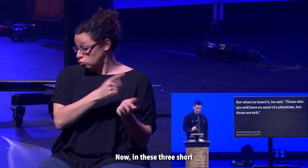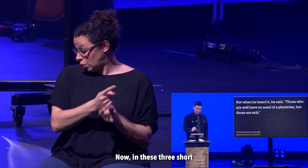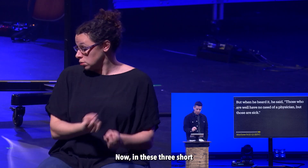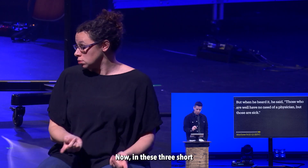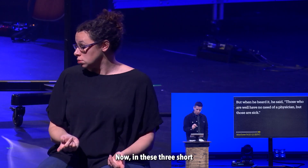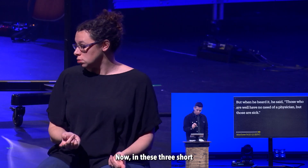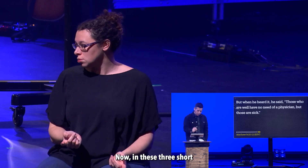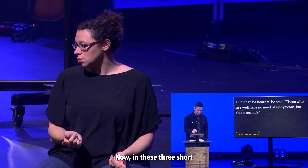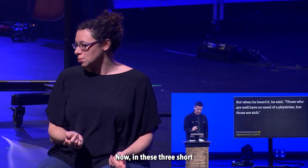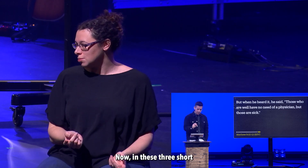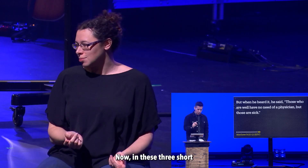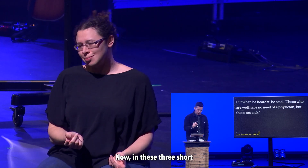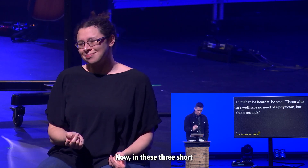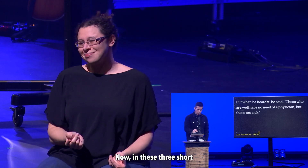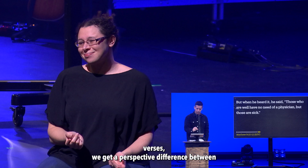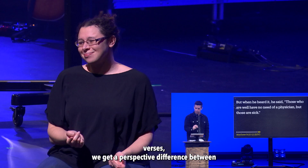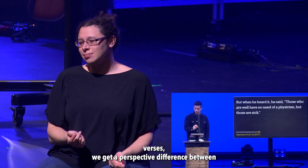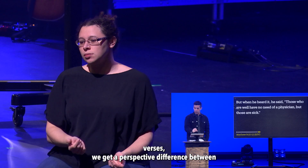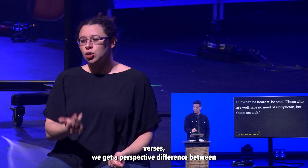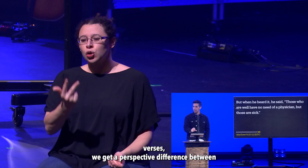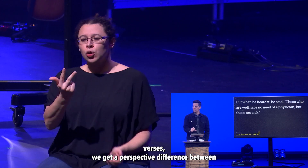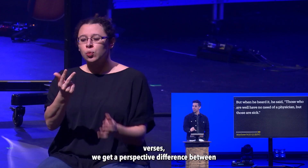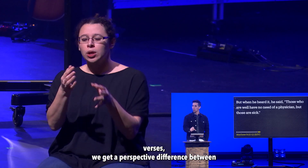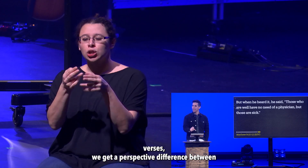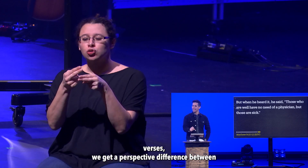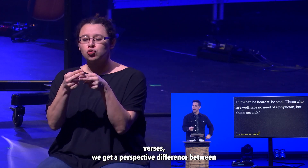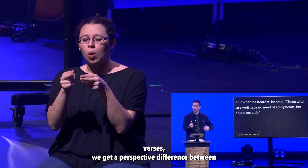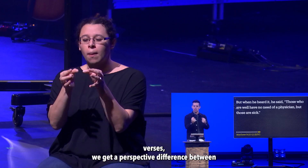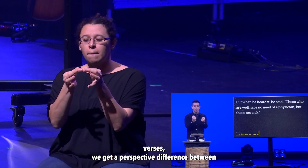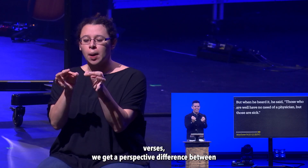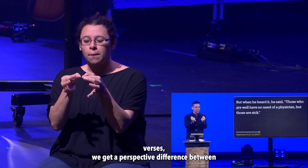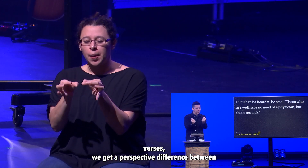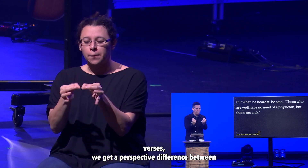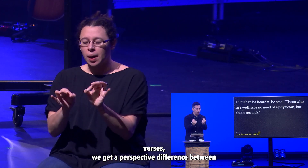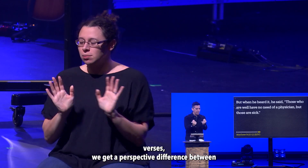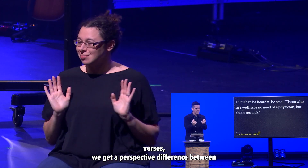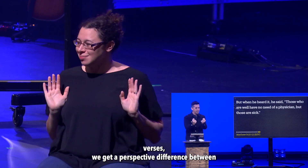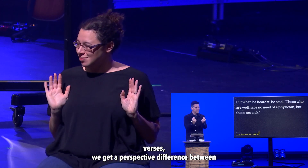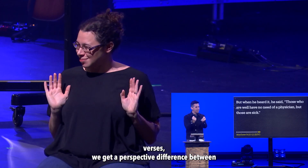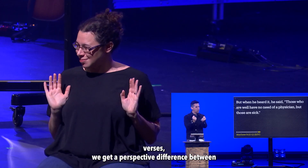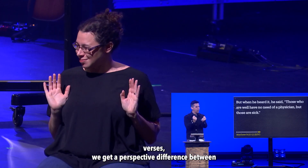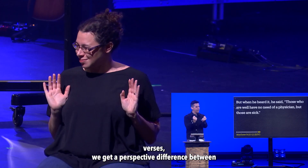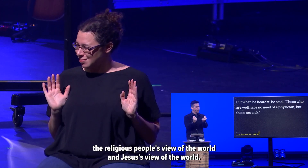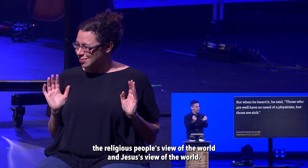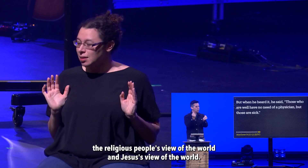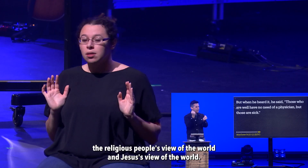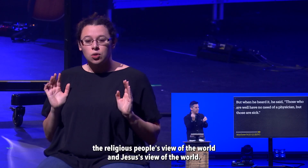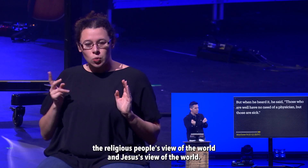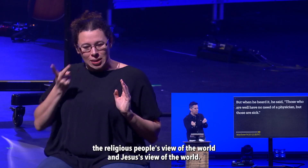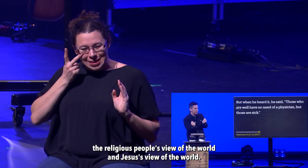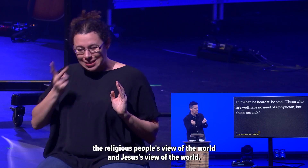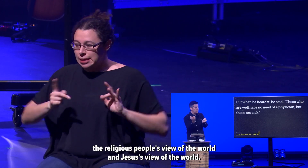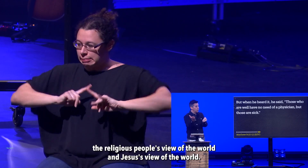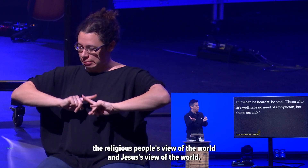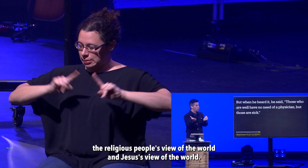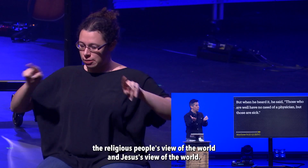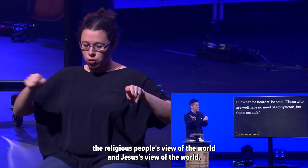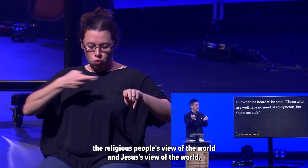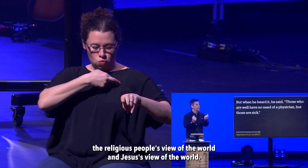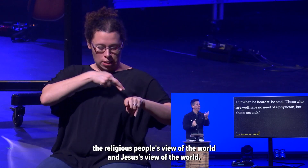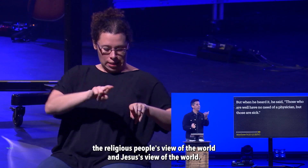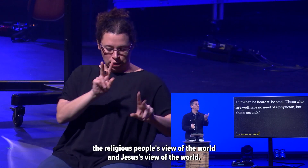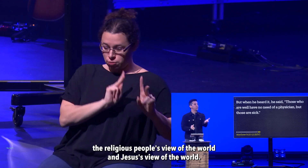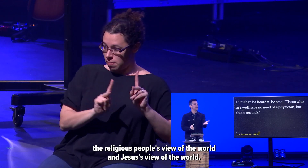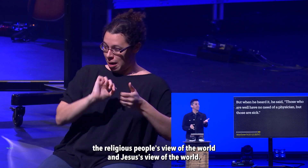Now, in these three short verses, we get a perspective difference between the religious people's view of the